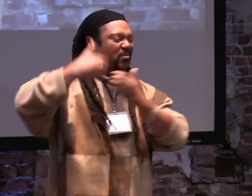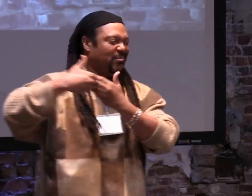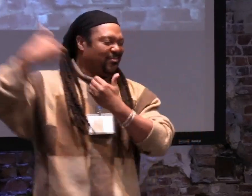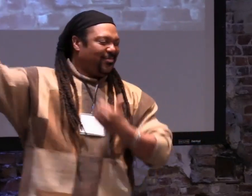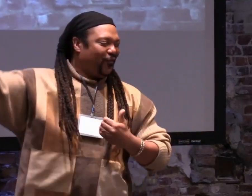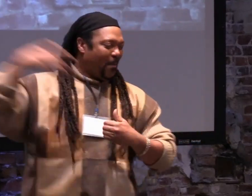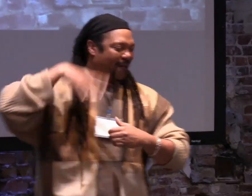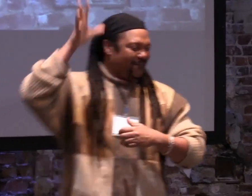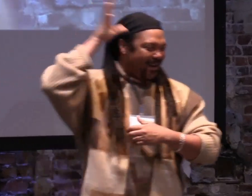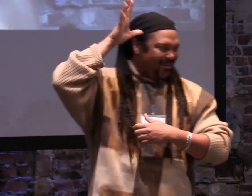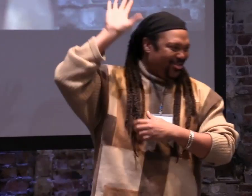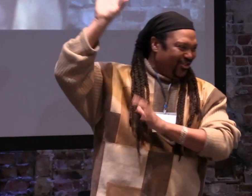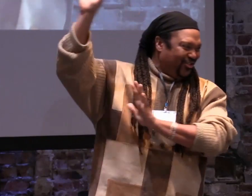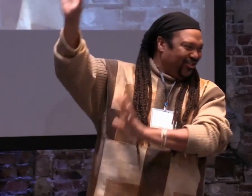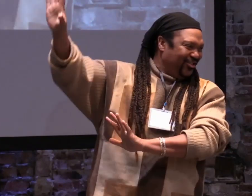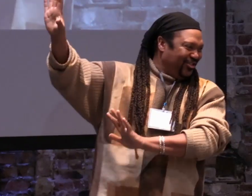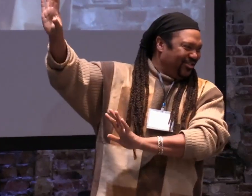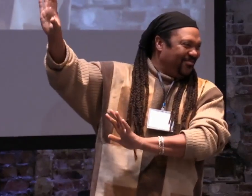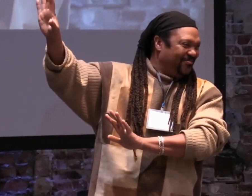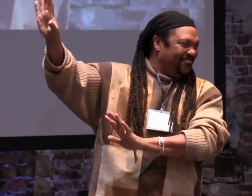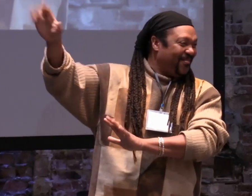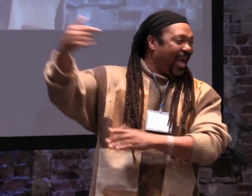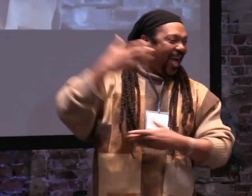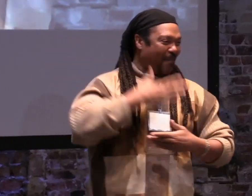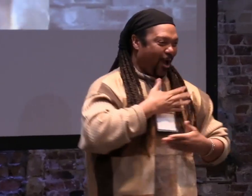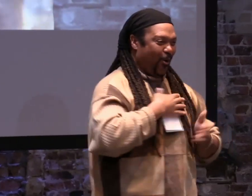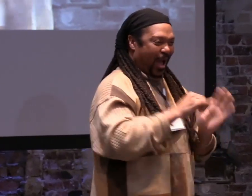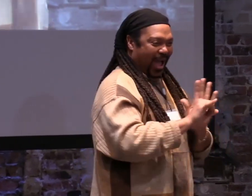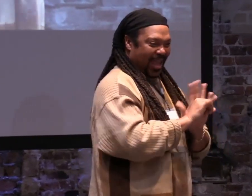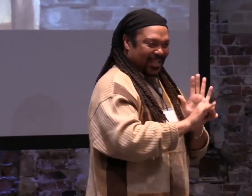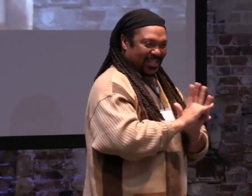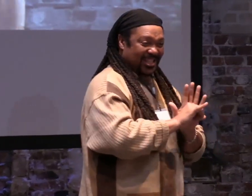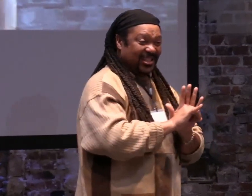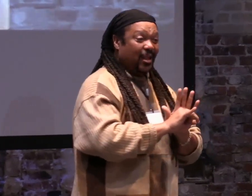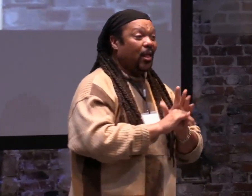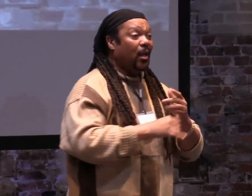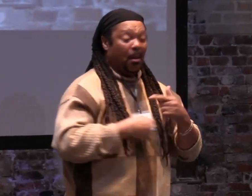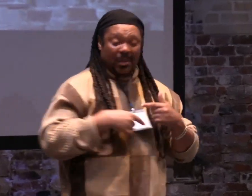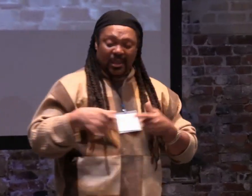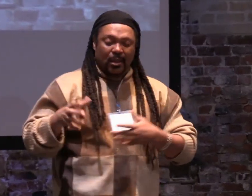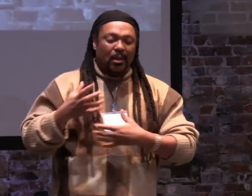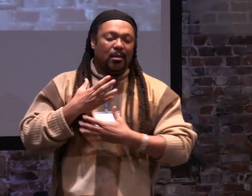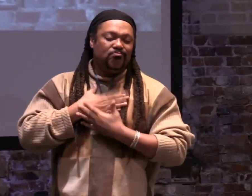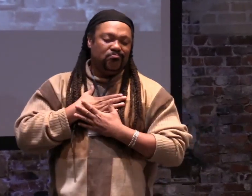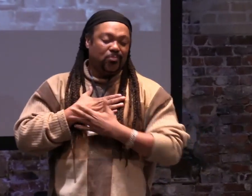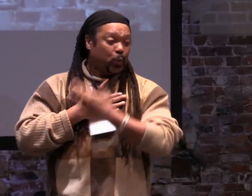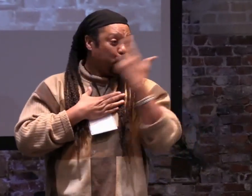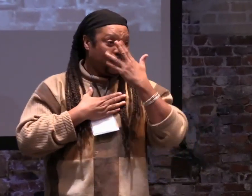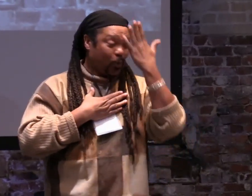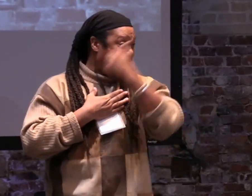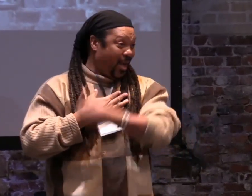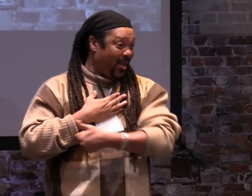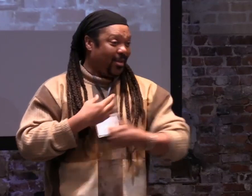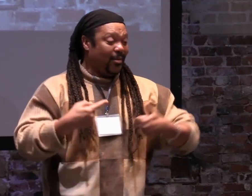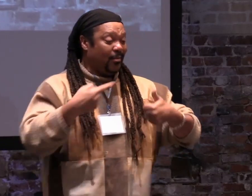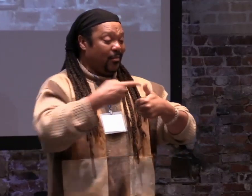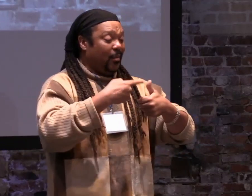Michael because that's my father's name. And I wanted it separate because I have my own identity. But yet I hold